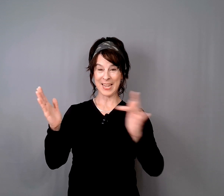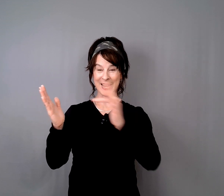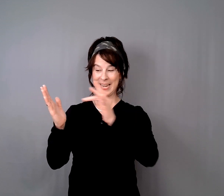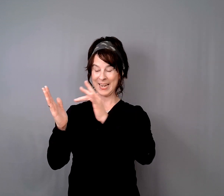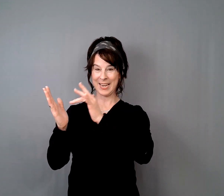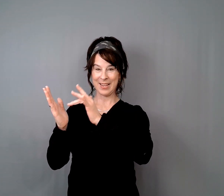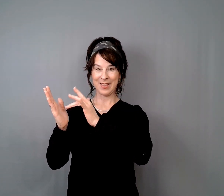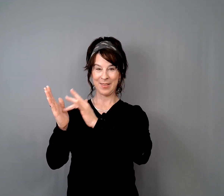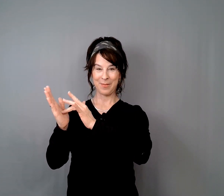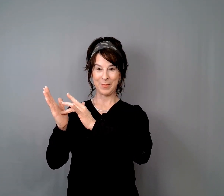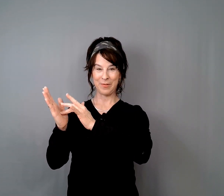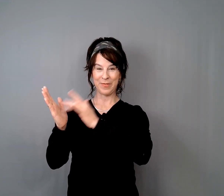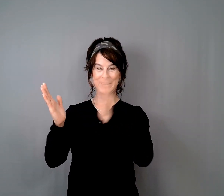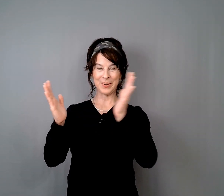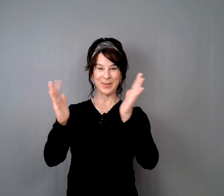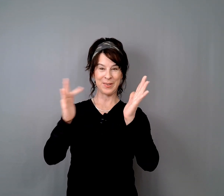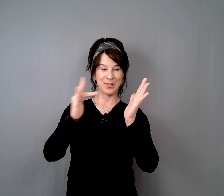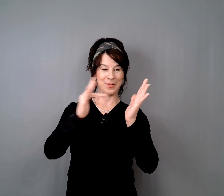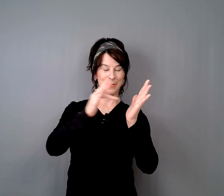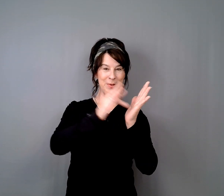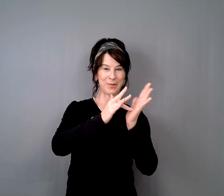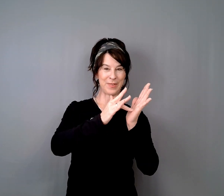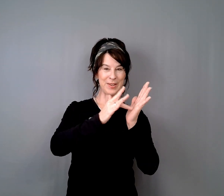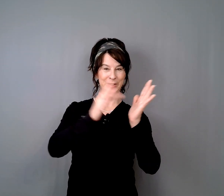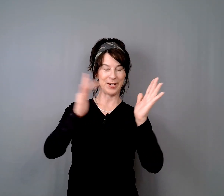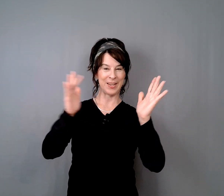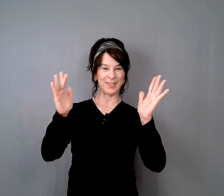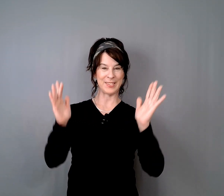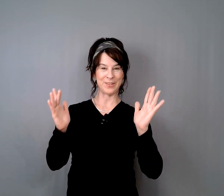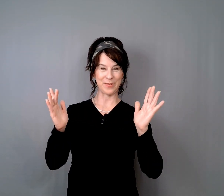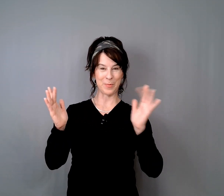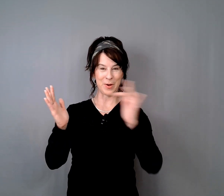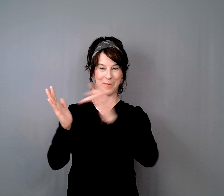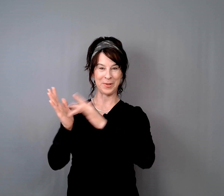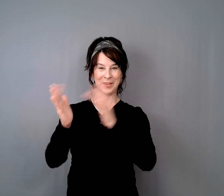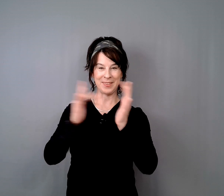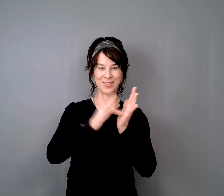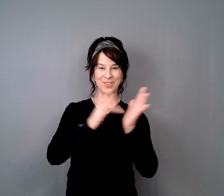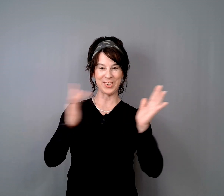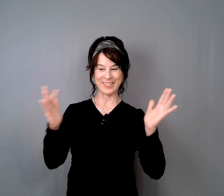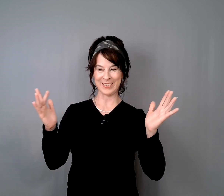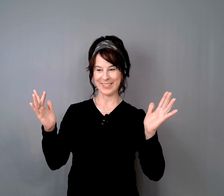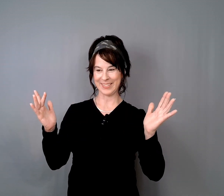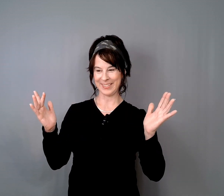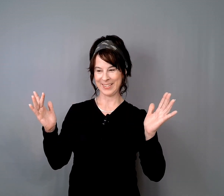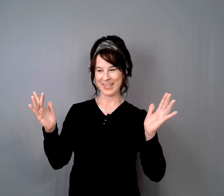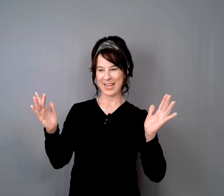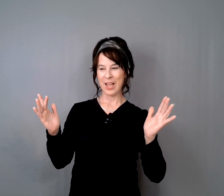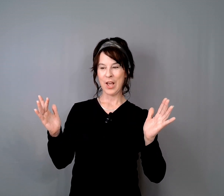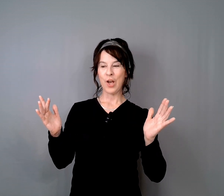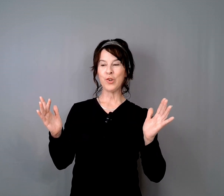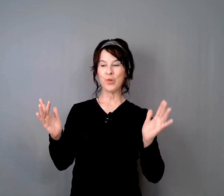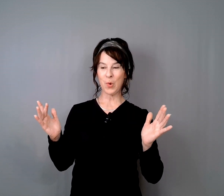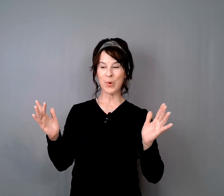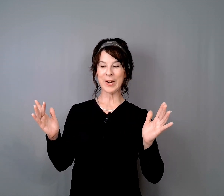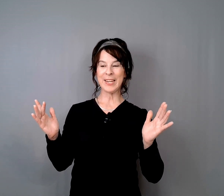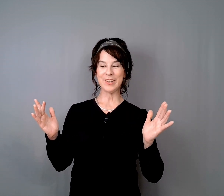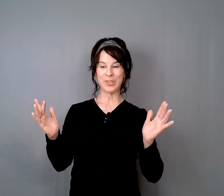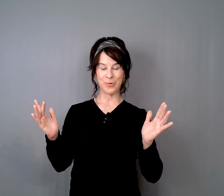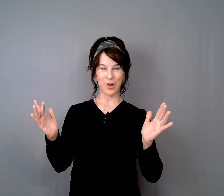hand. Middle finger in the center of the palm. Jesus. Glory to